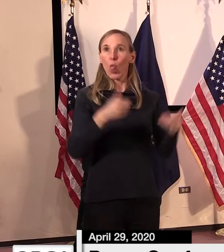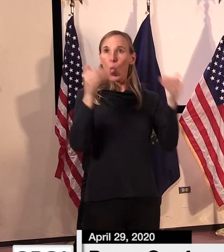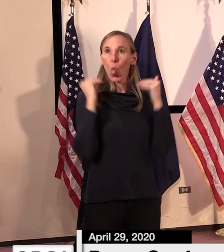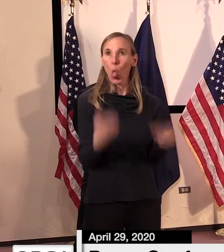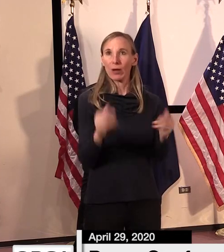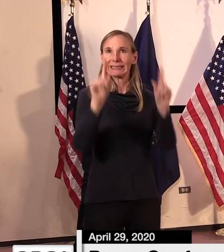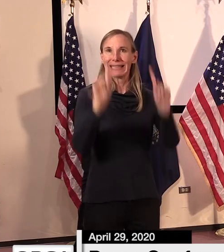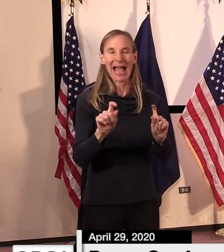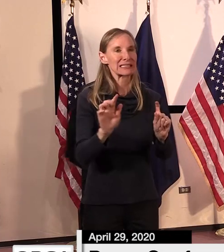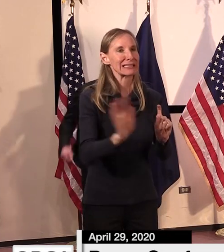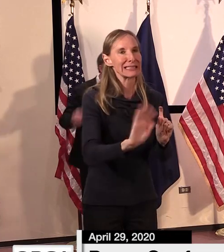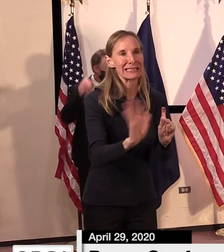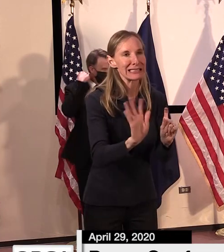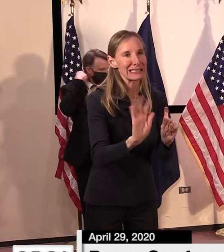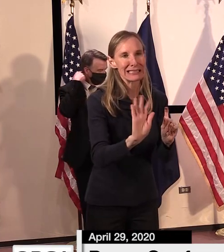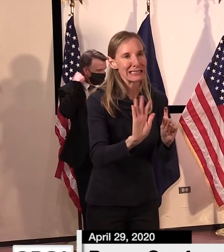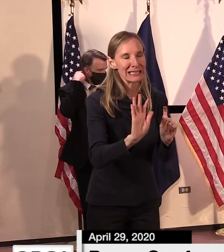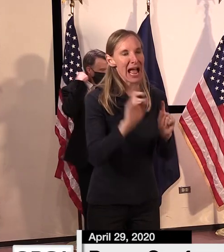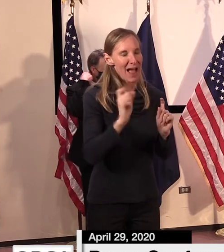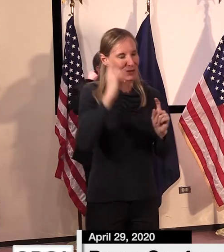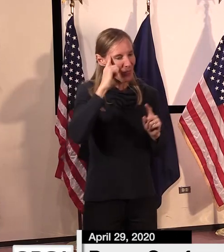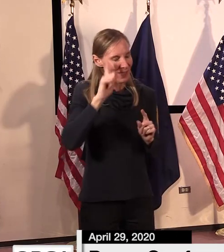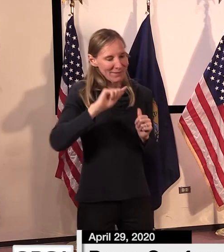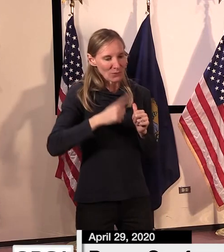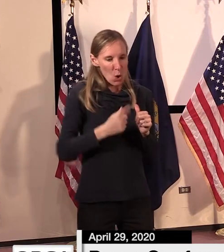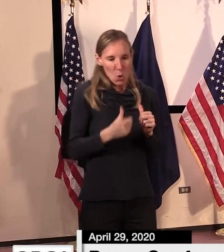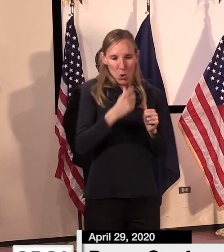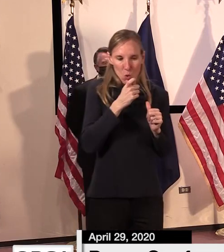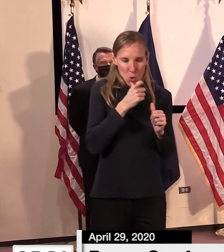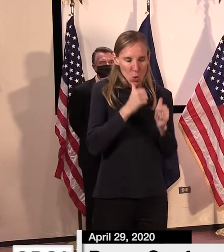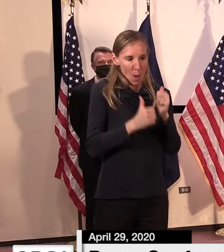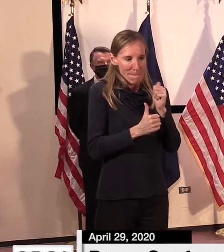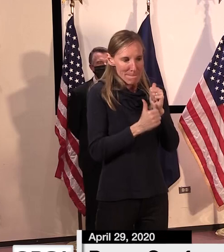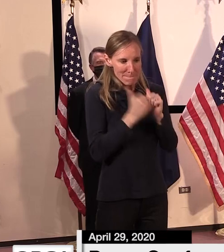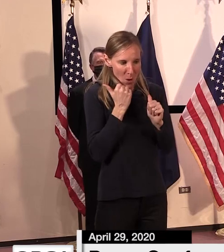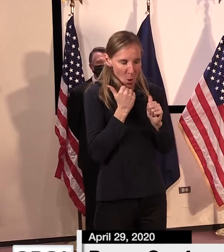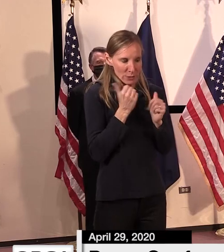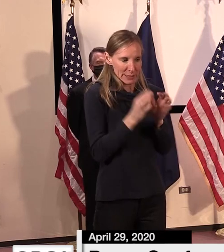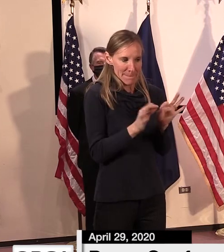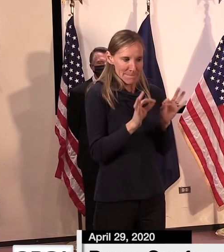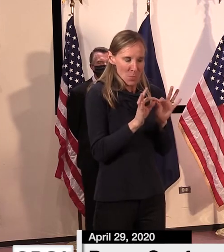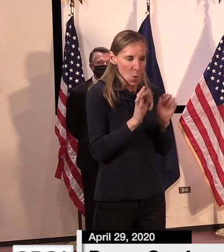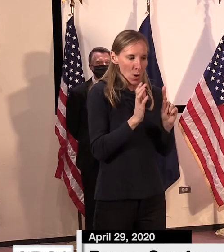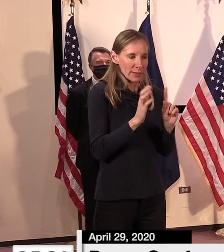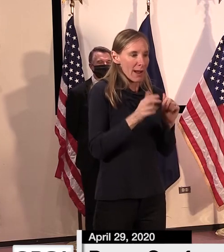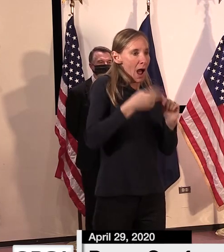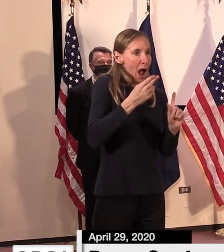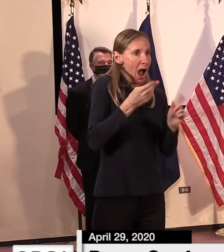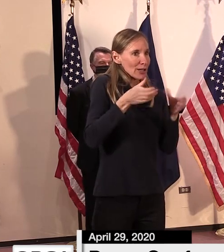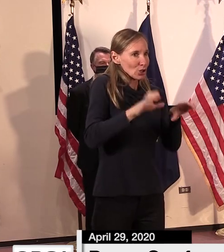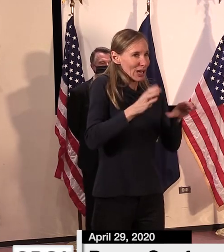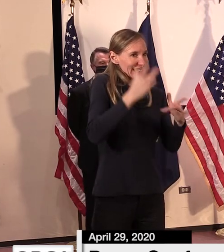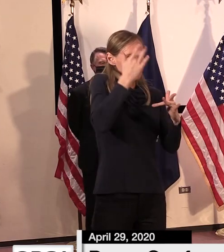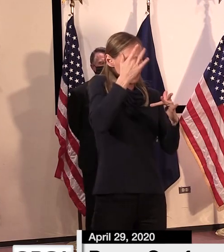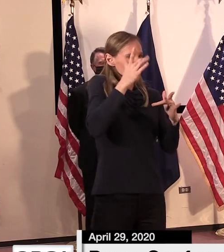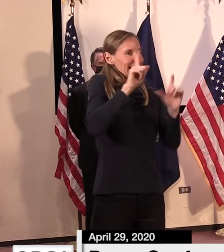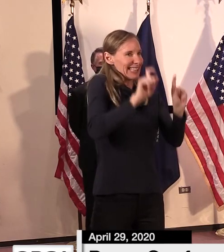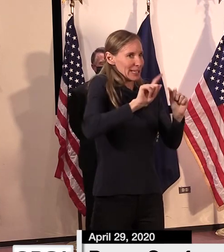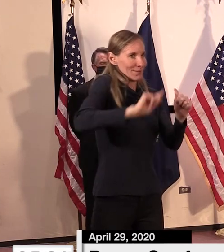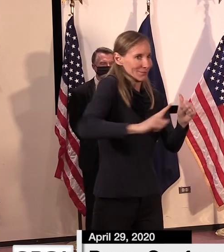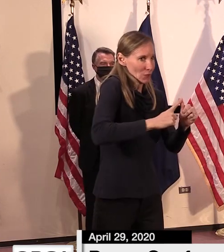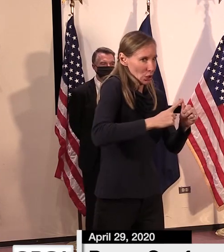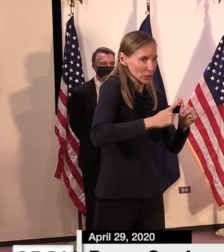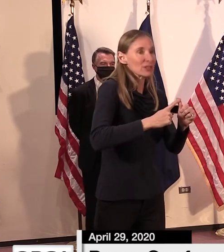planning to take into account which populations would benefit most. Throughout the planning process, we've sought to focus